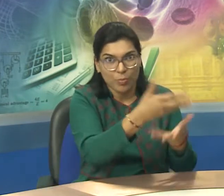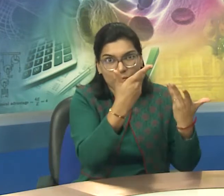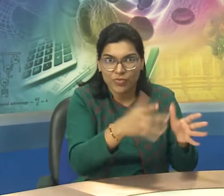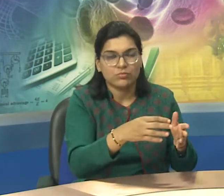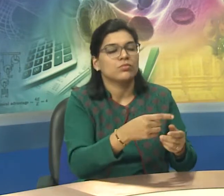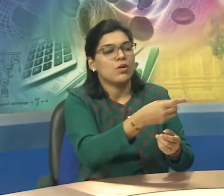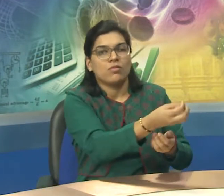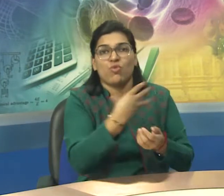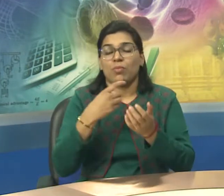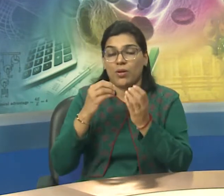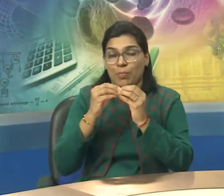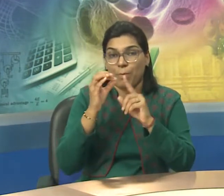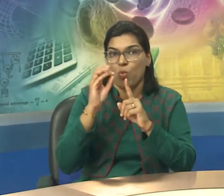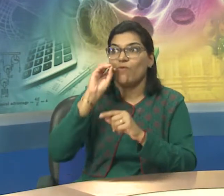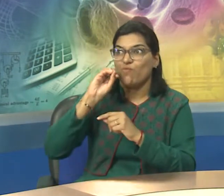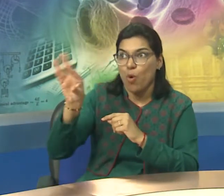and in turn